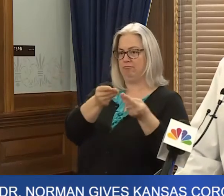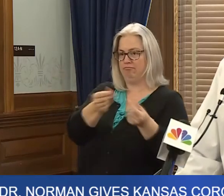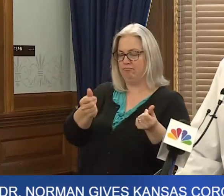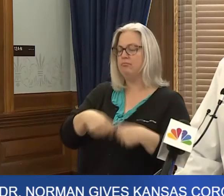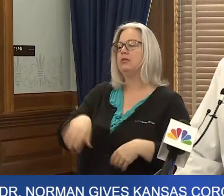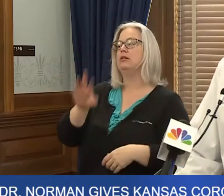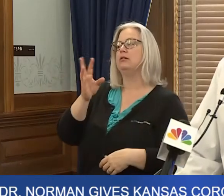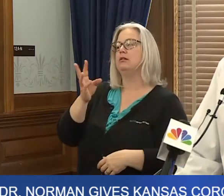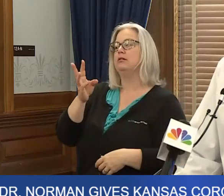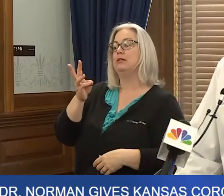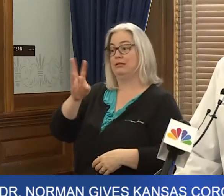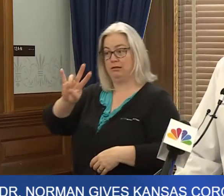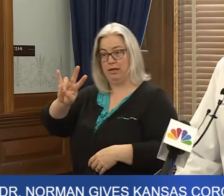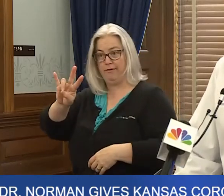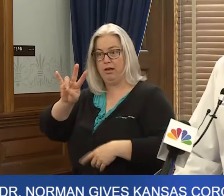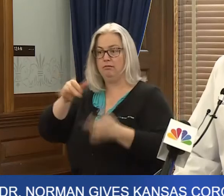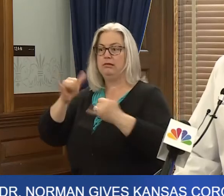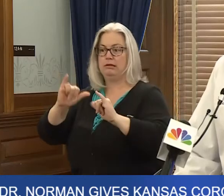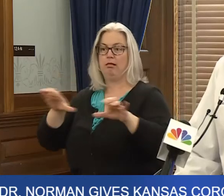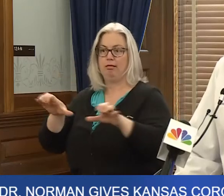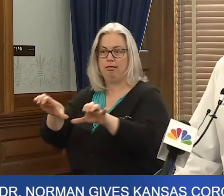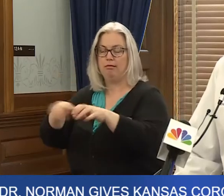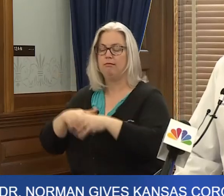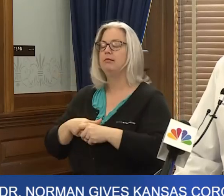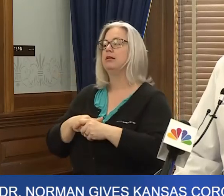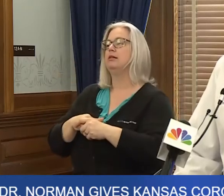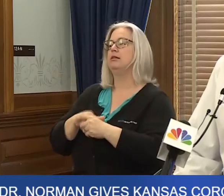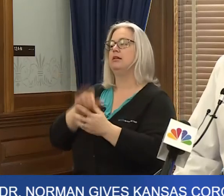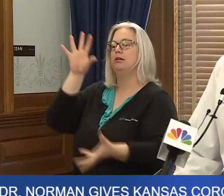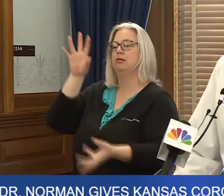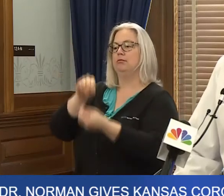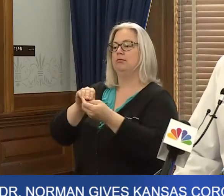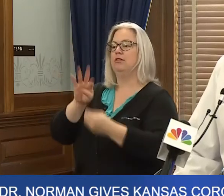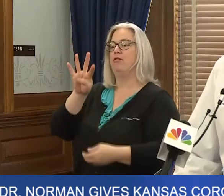and 67 of which are active, accounting for